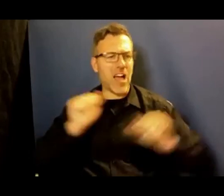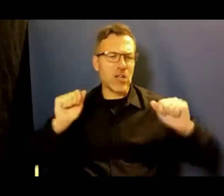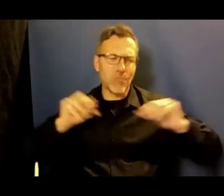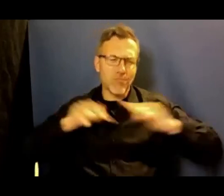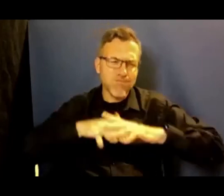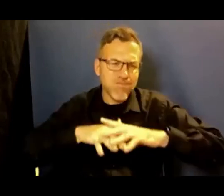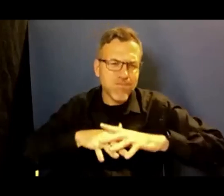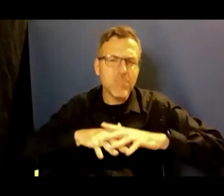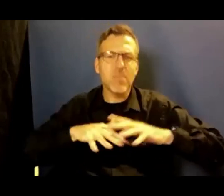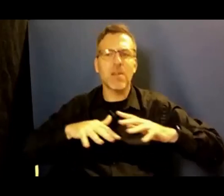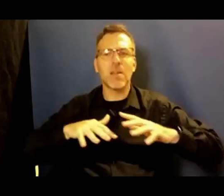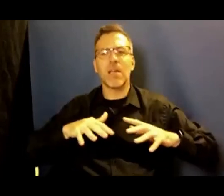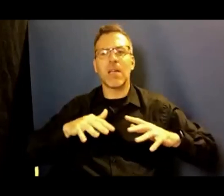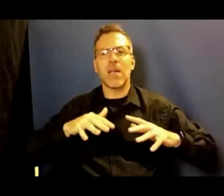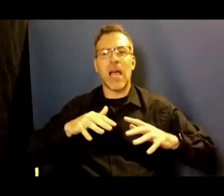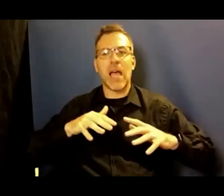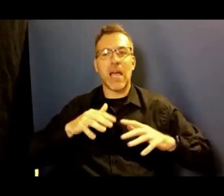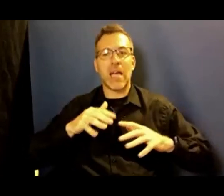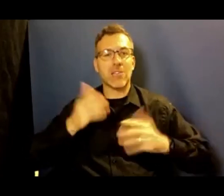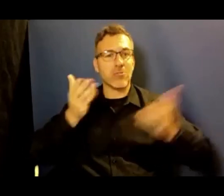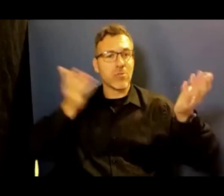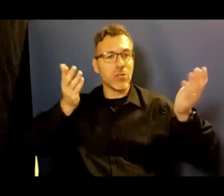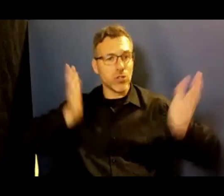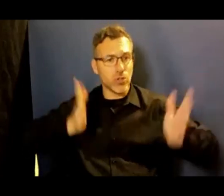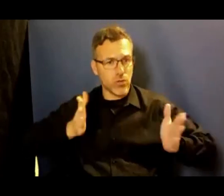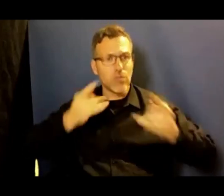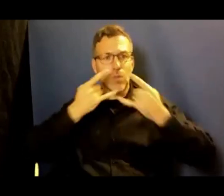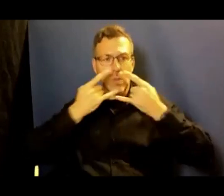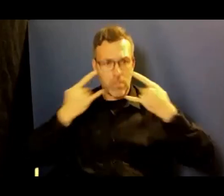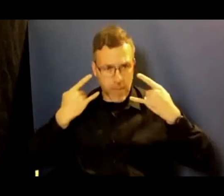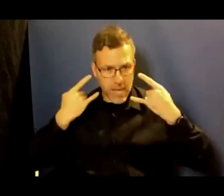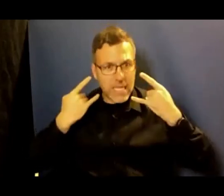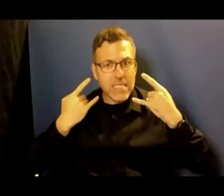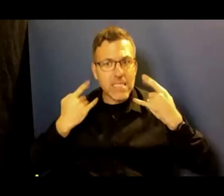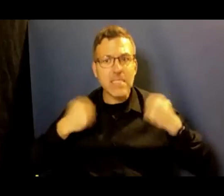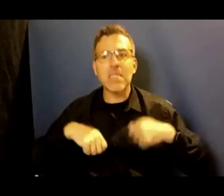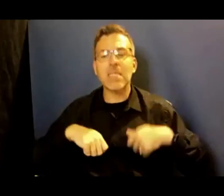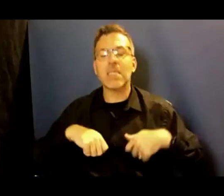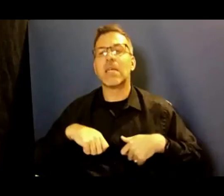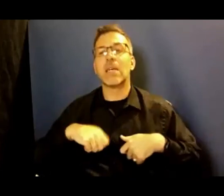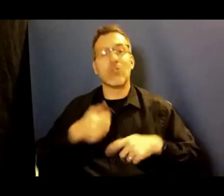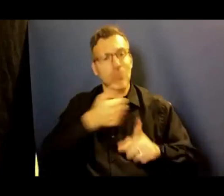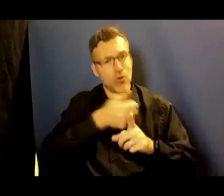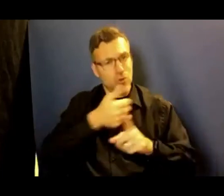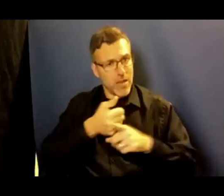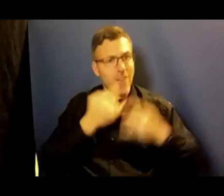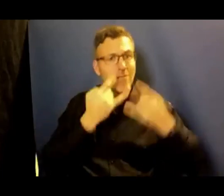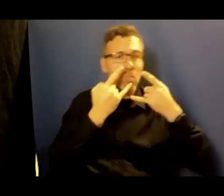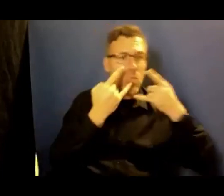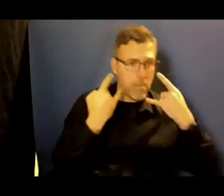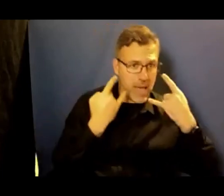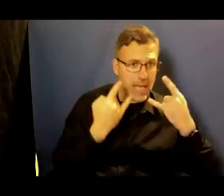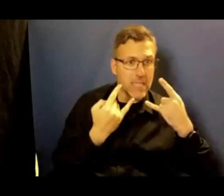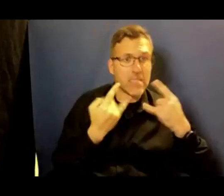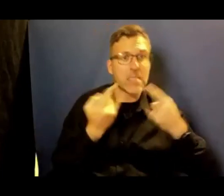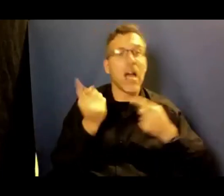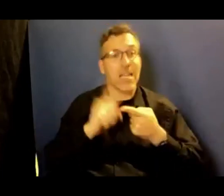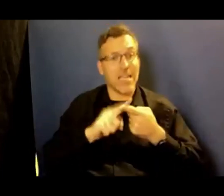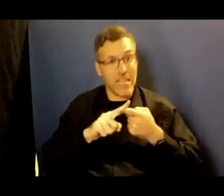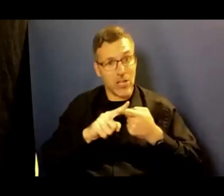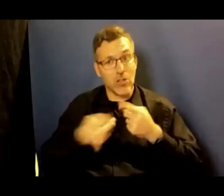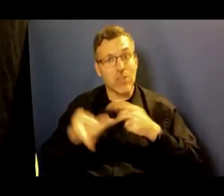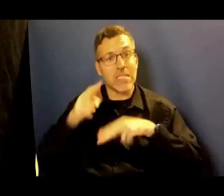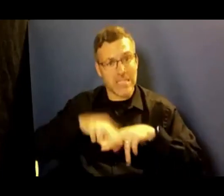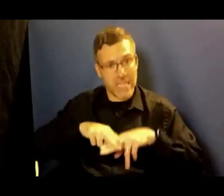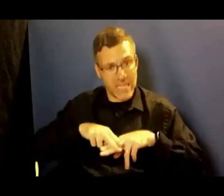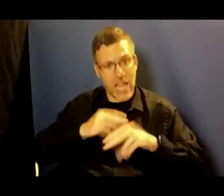where the wait staff will actually wear their masks. It's the one that you wear your mask until you sit down and eat. I think that's